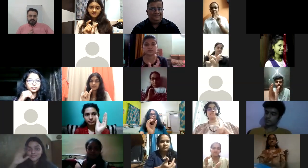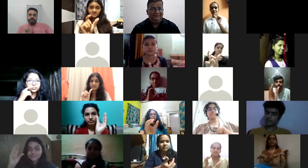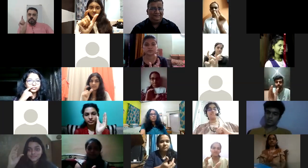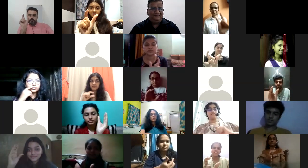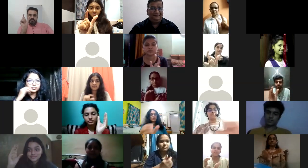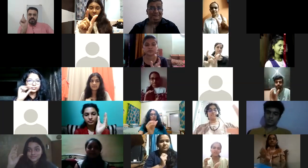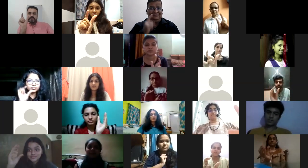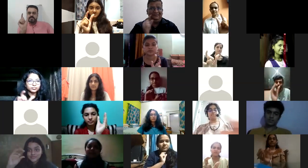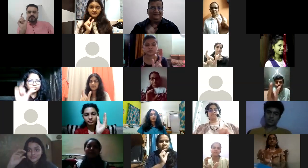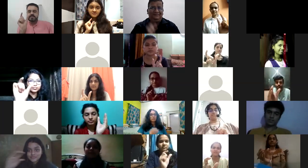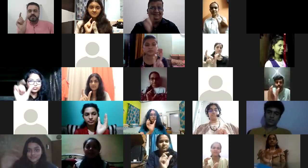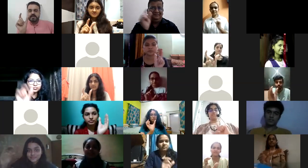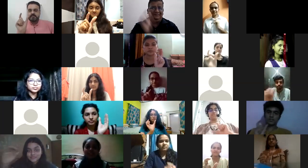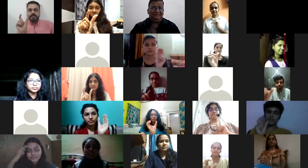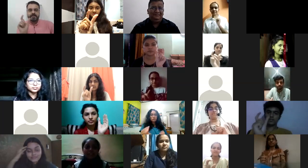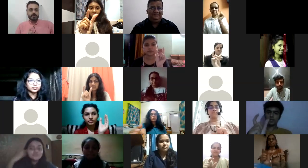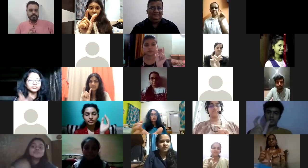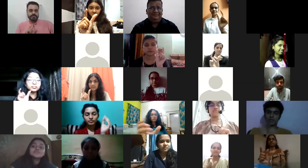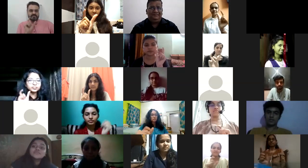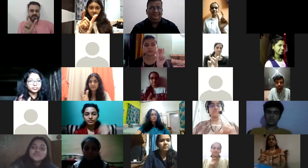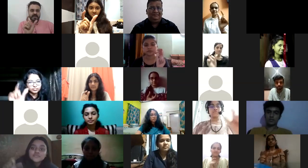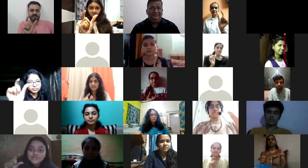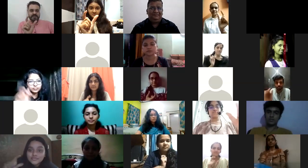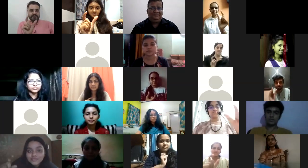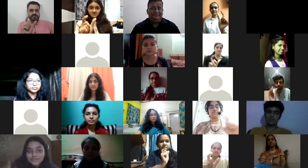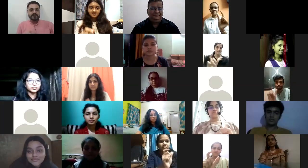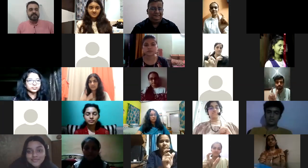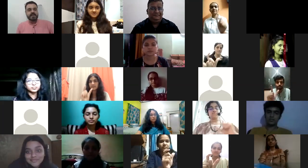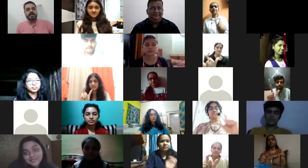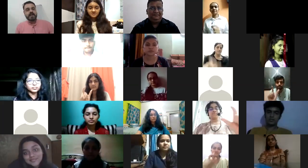U. You know, this was the alphabet U. Uncle and aunt.